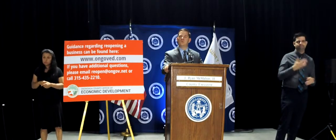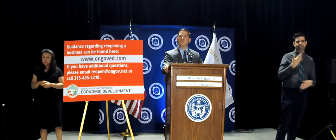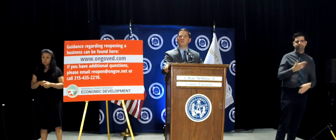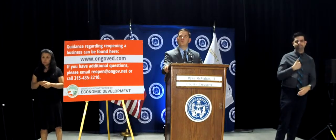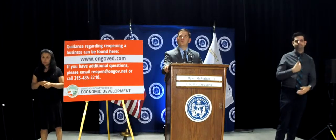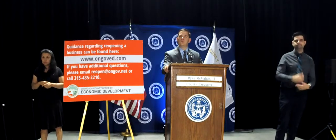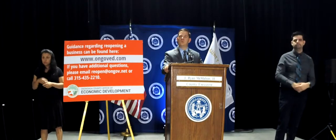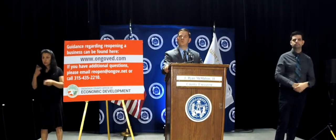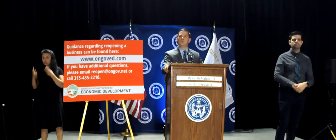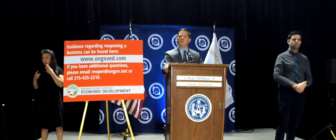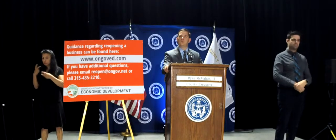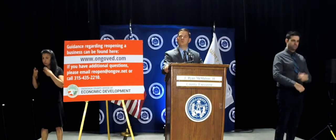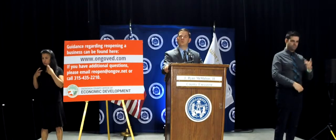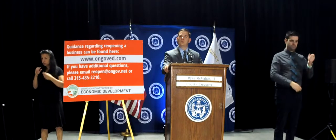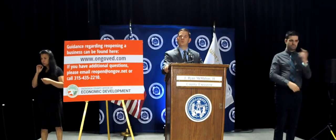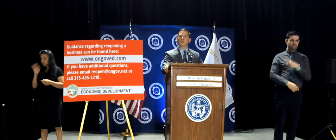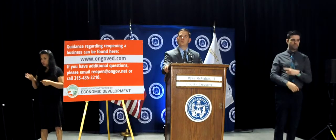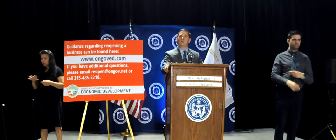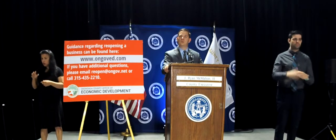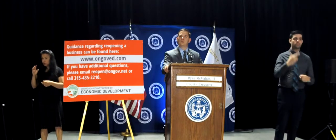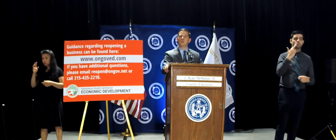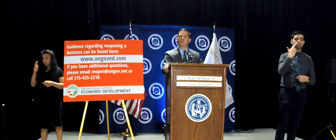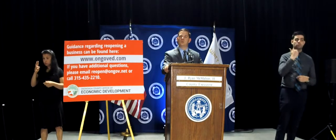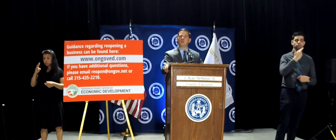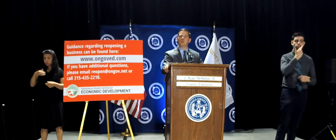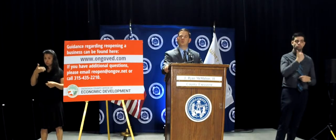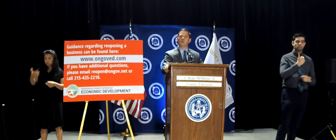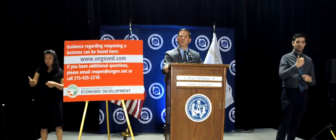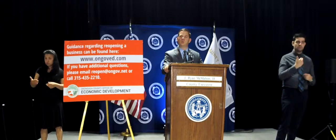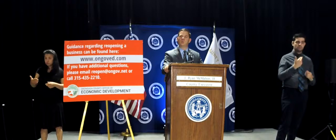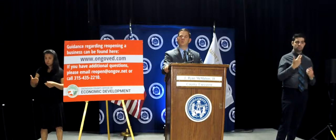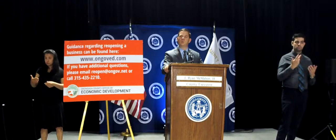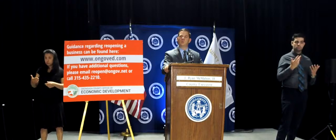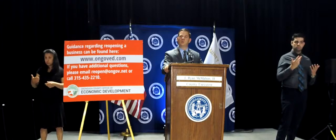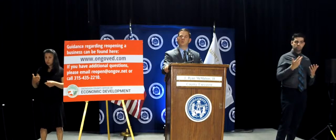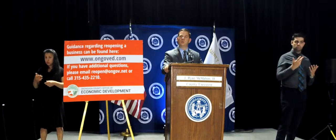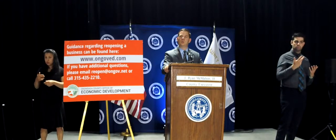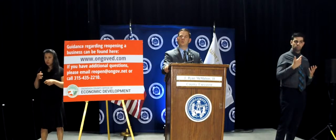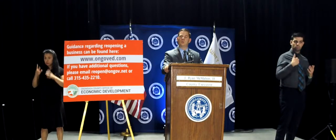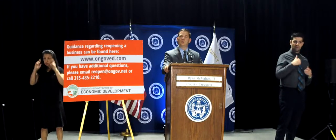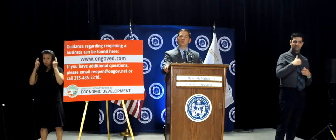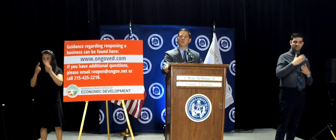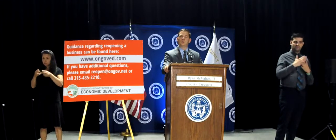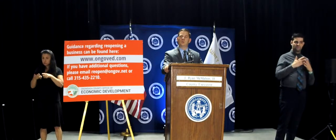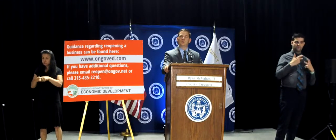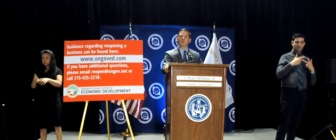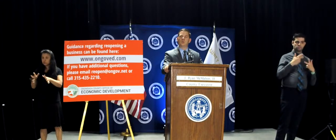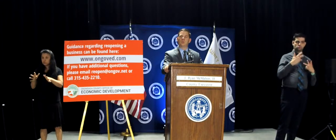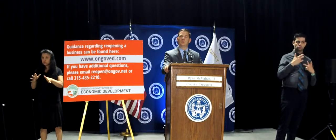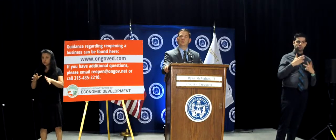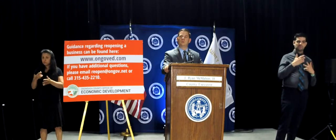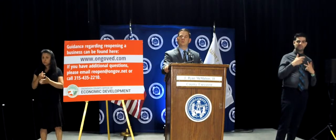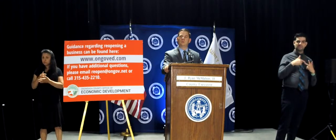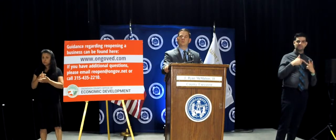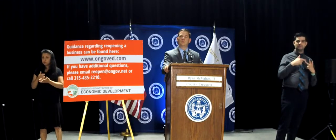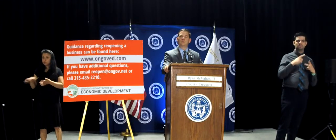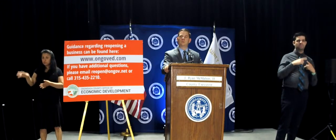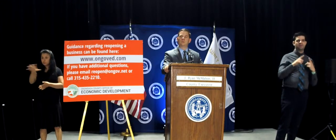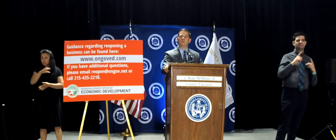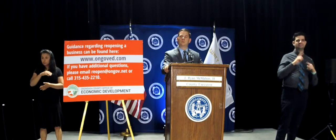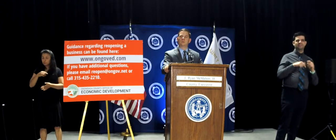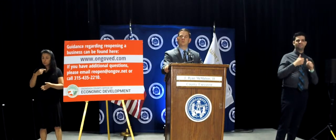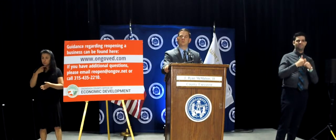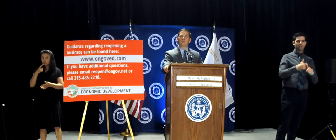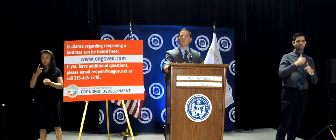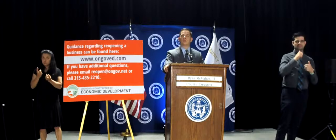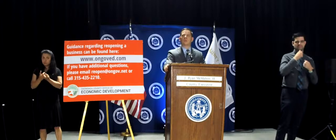even though we're going to phase 3, they still feel they're not safe enough to open. They don't have the ability to follow all the guidelines and stay open. Has your office been fielding calls like